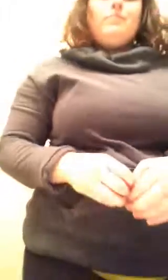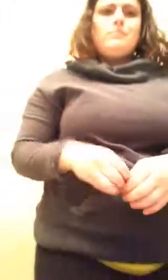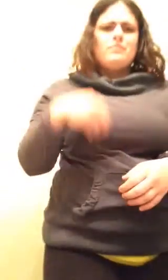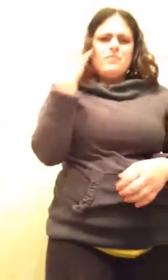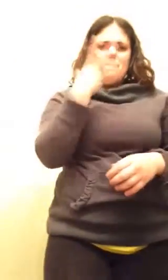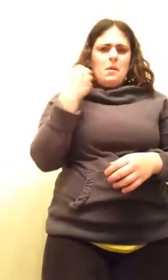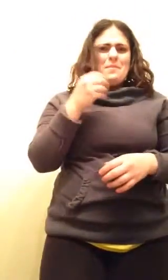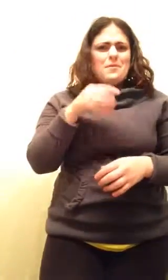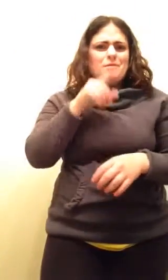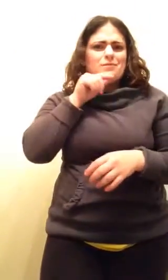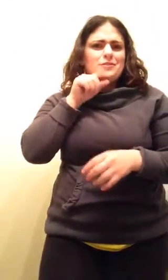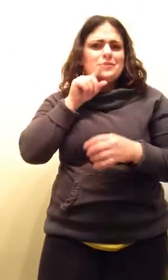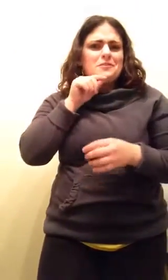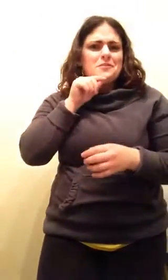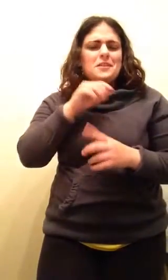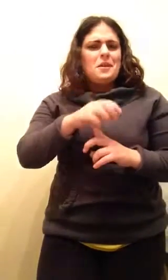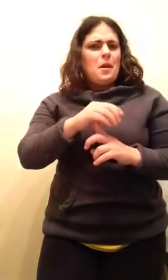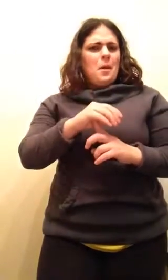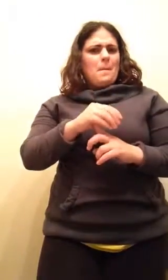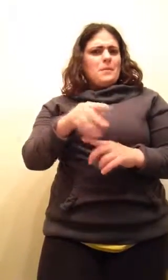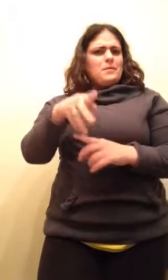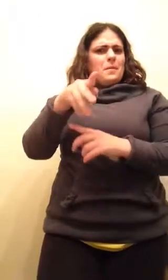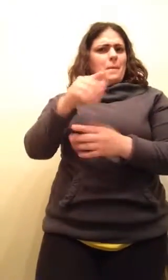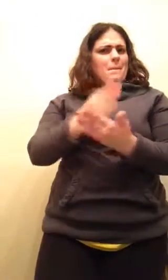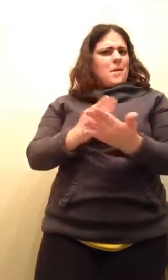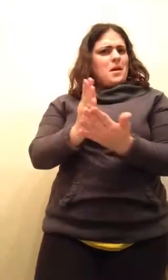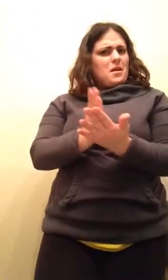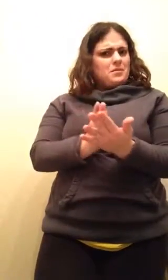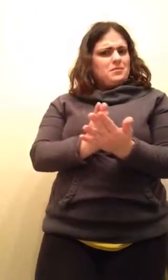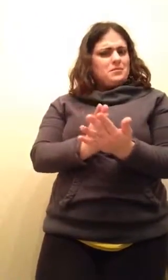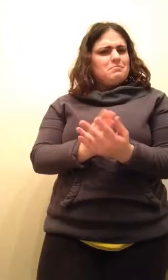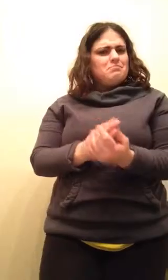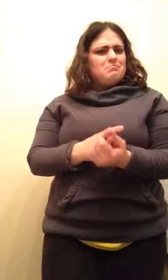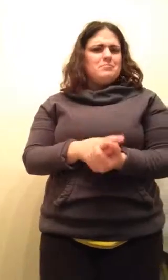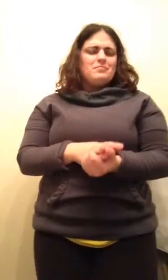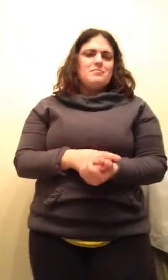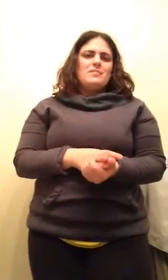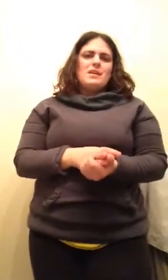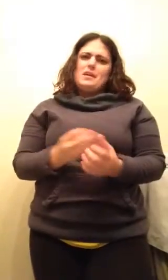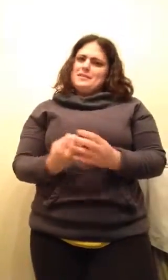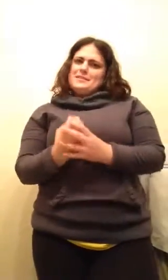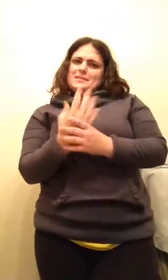mushroom pie, absolute comfort food with a little bit of spring onion and mustard, delicious.